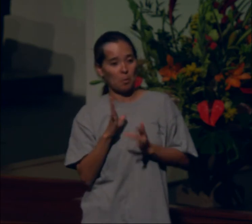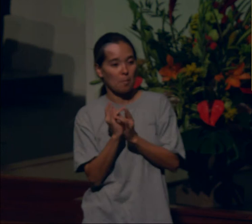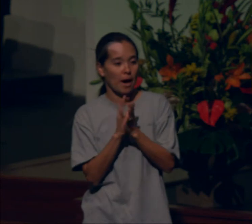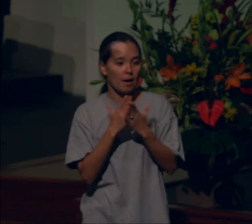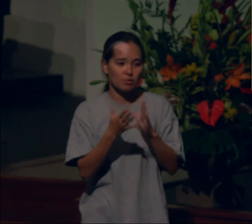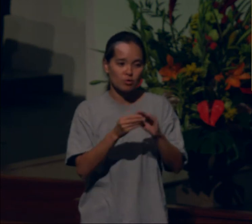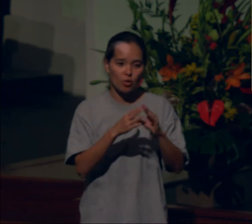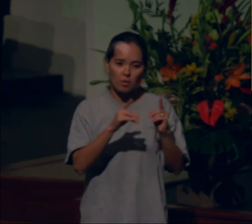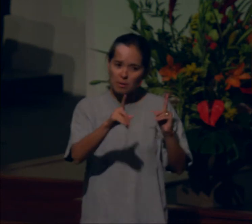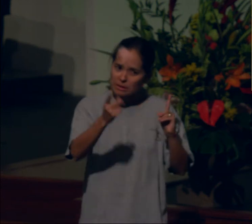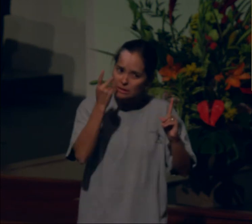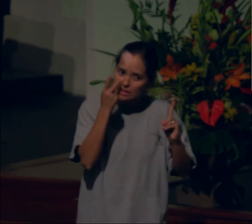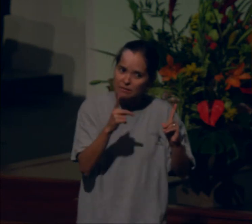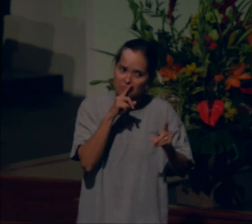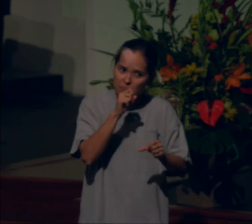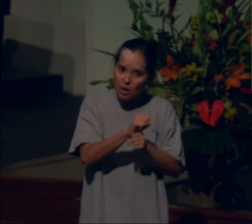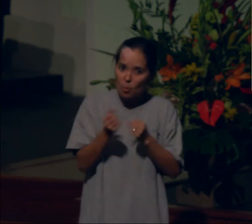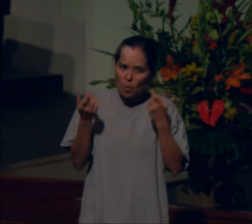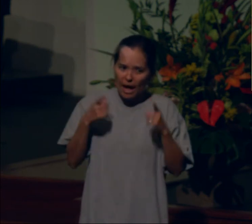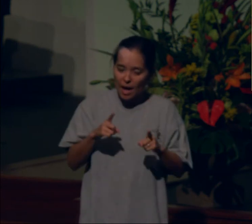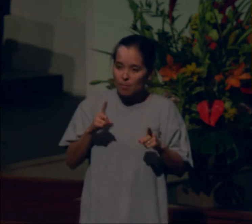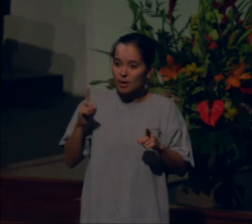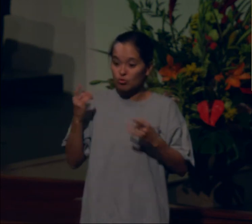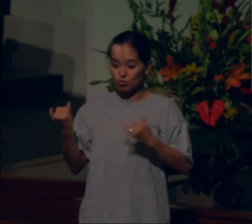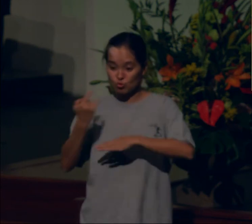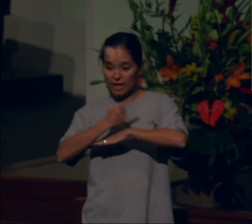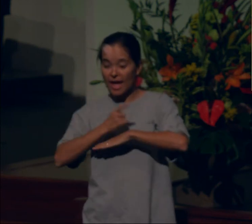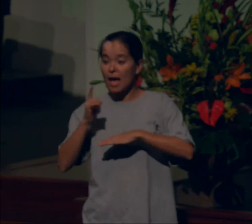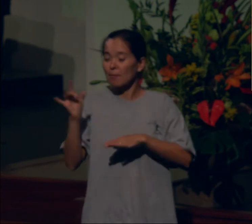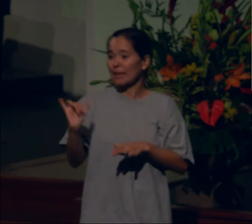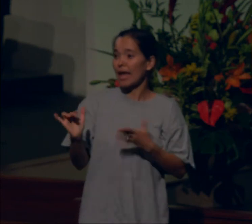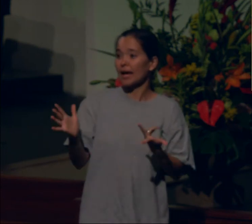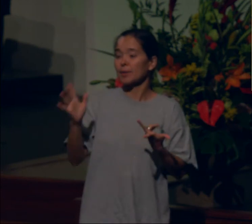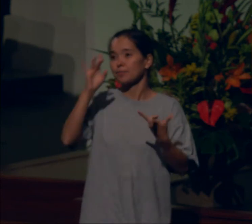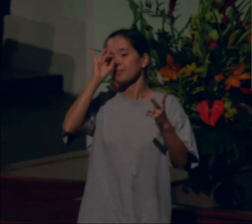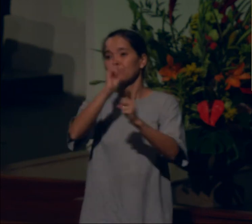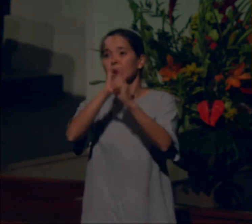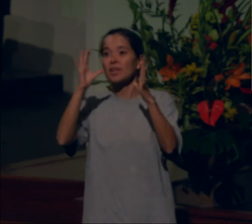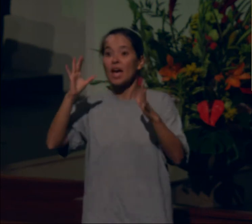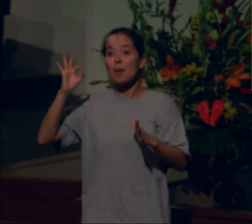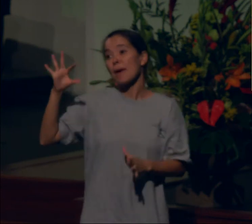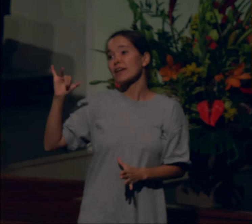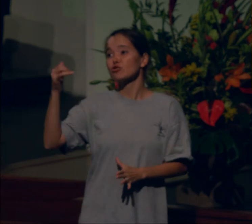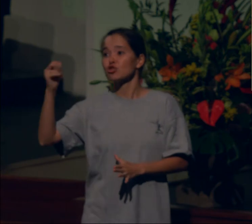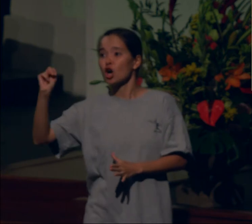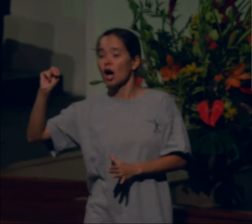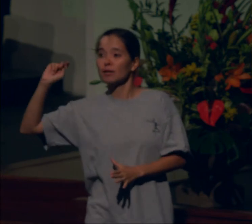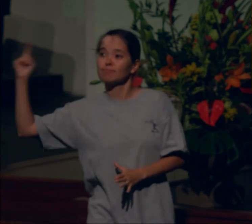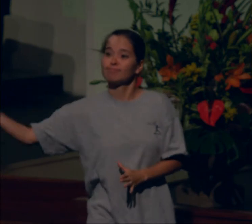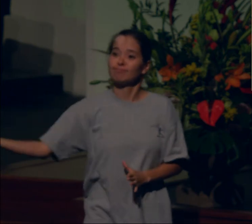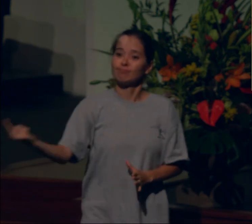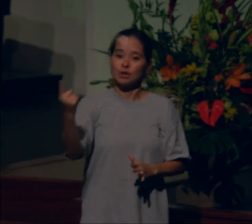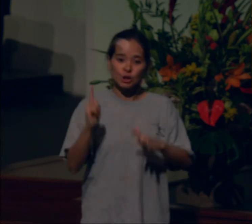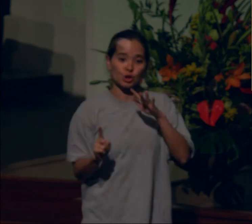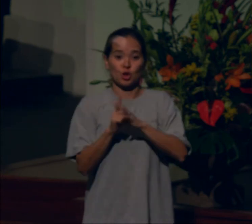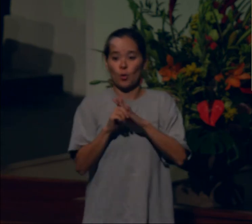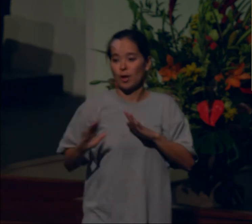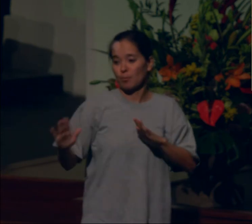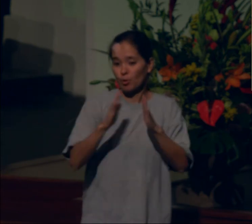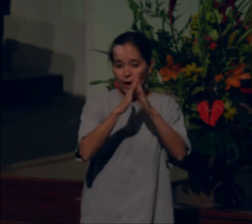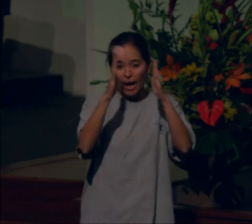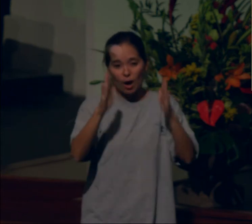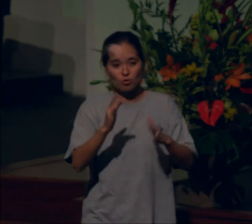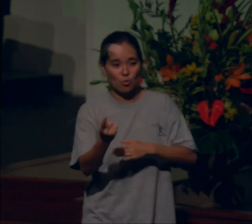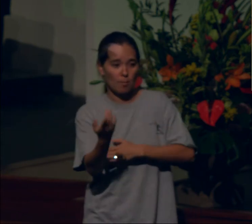me translate that into today's language. That would be like Pastor John Burgess showing up at your front door